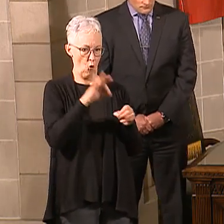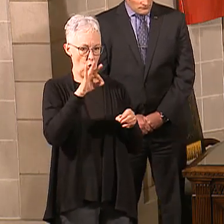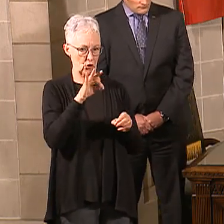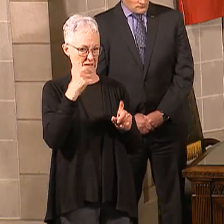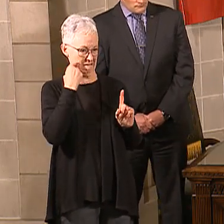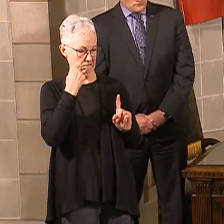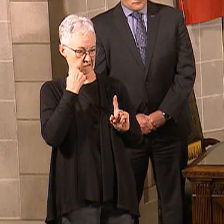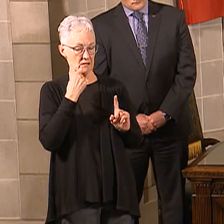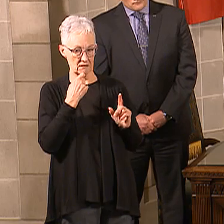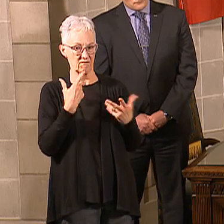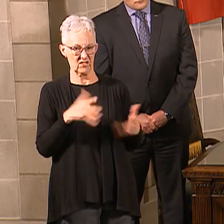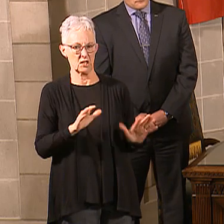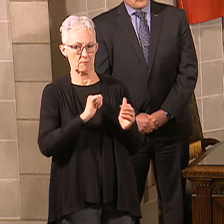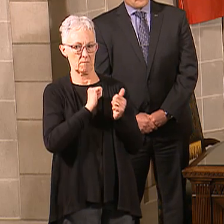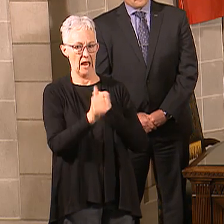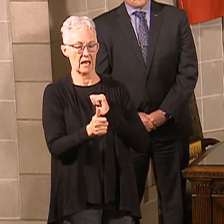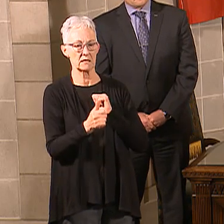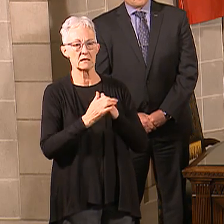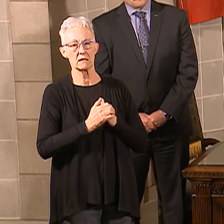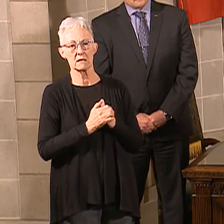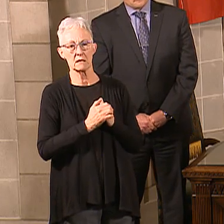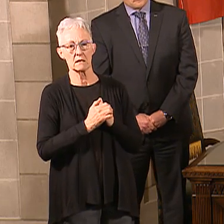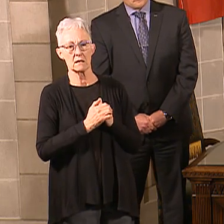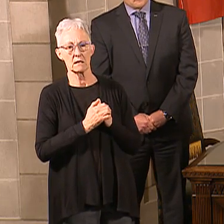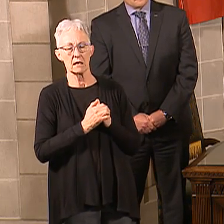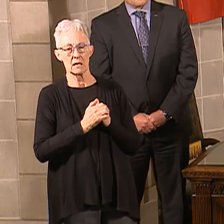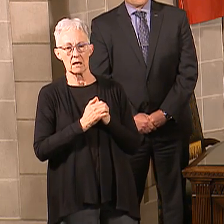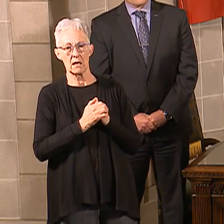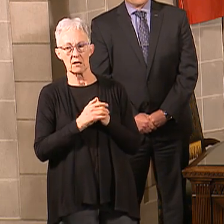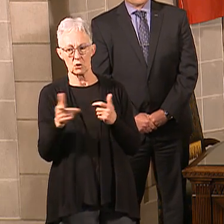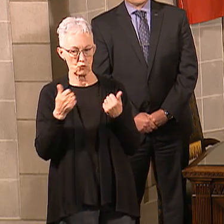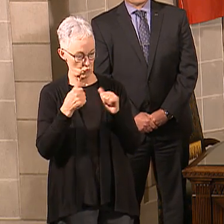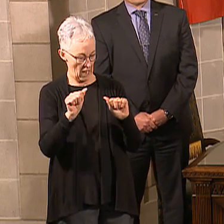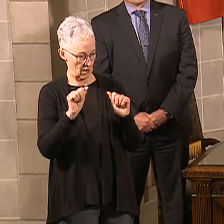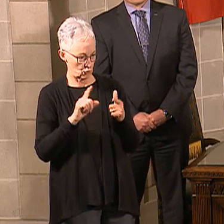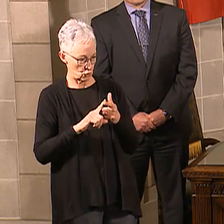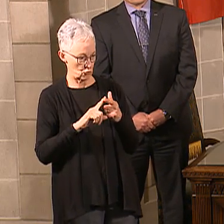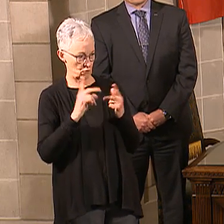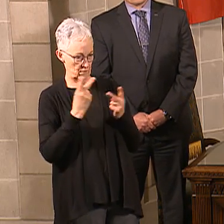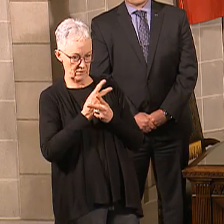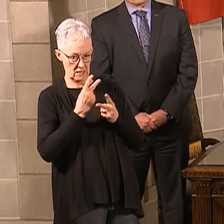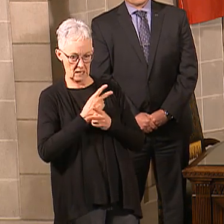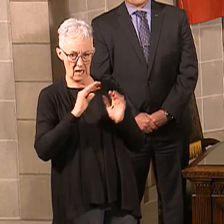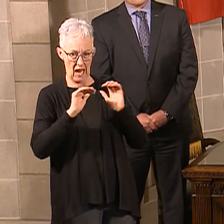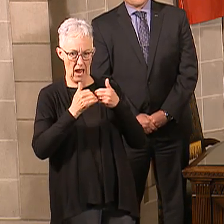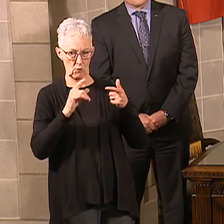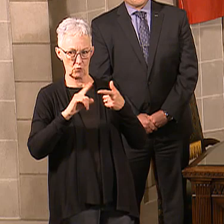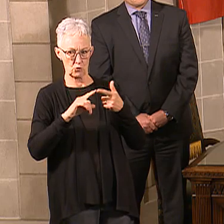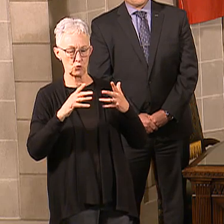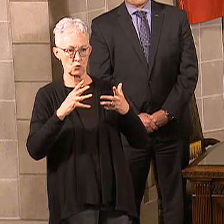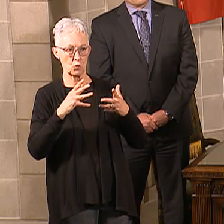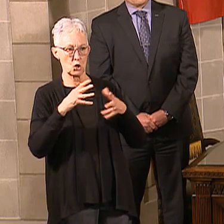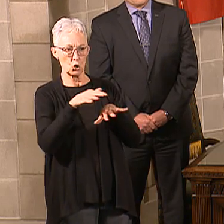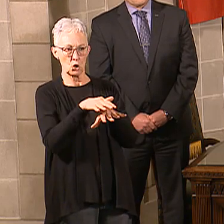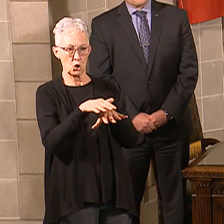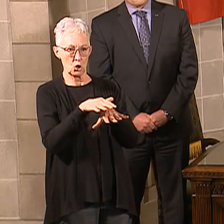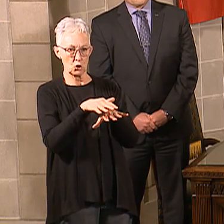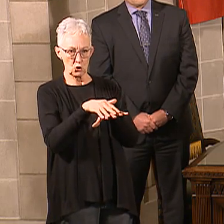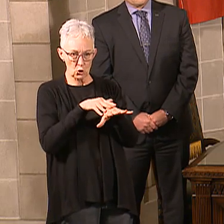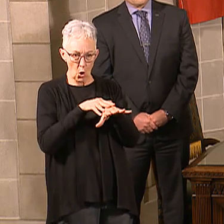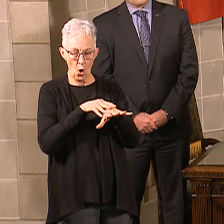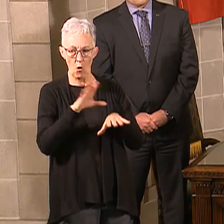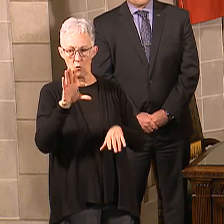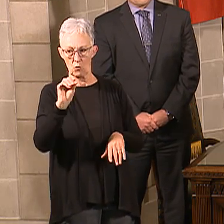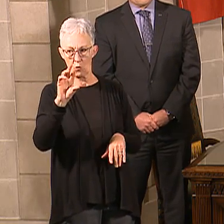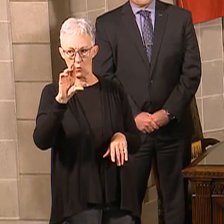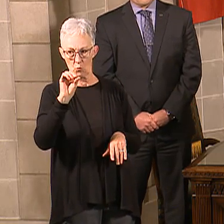a little bit earlier today, is specifically around fighting the coronavirus and slowing its spread here in our state.